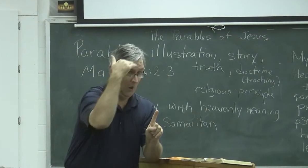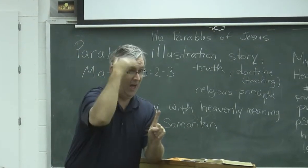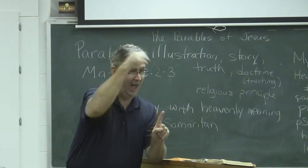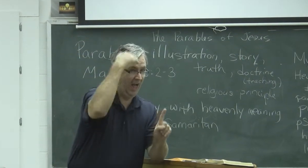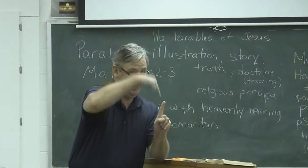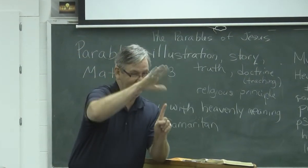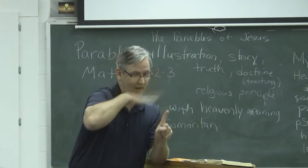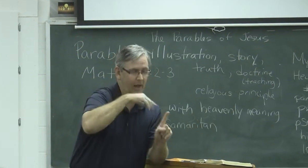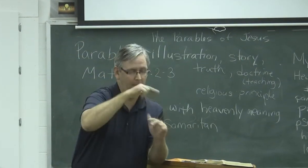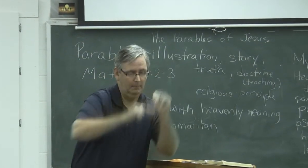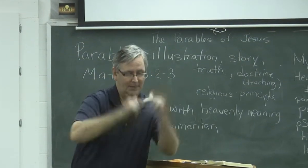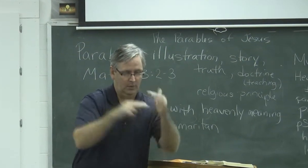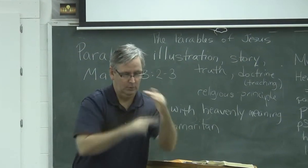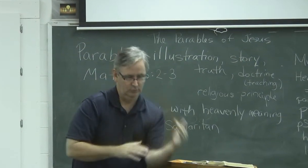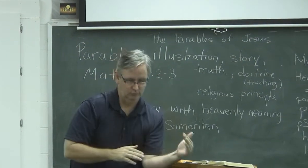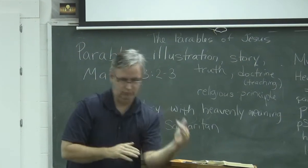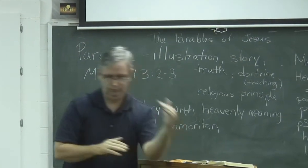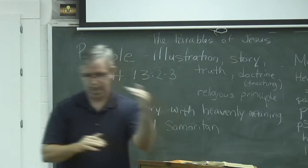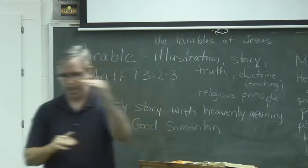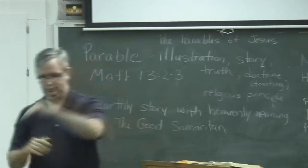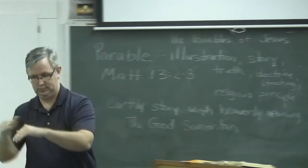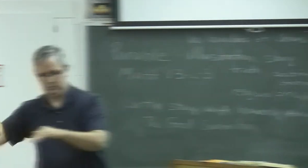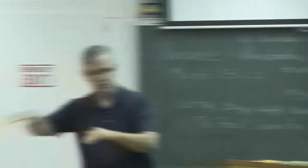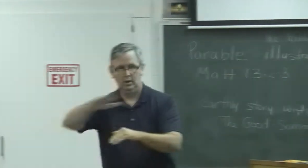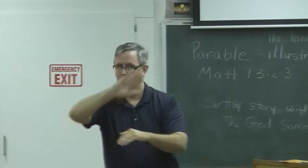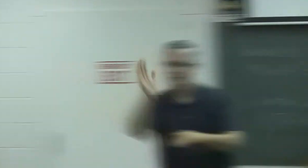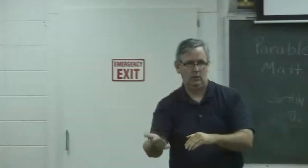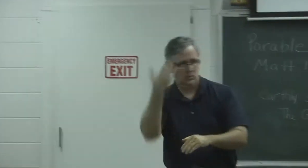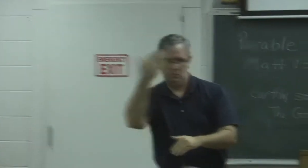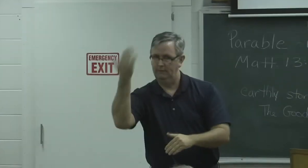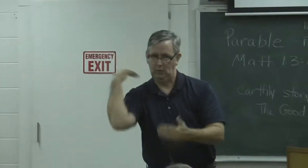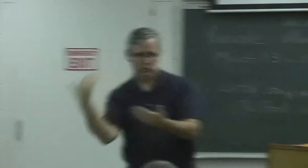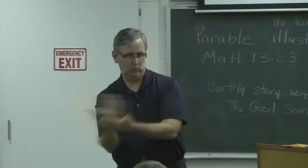something, you know something, then you build a bridge to this place where you don't know.